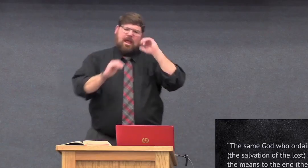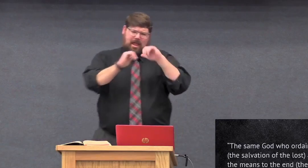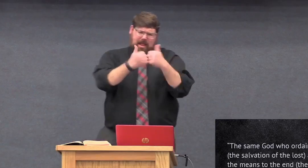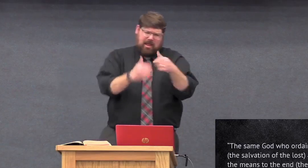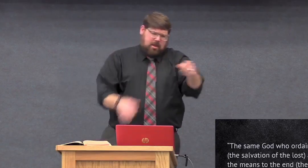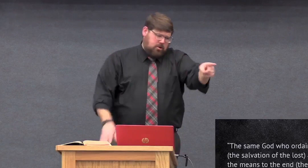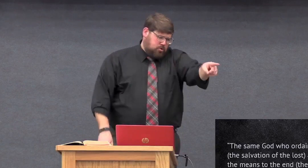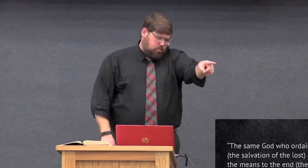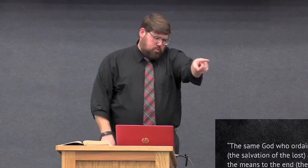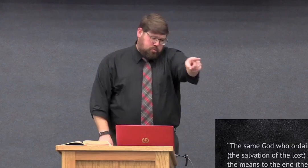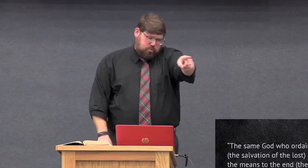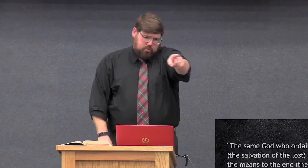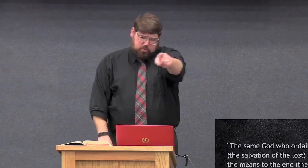And now,